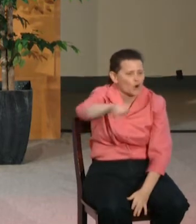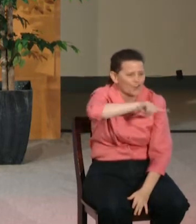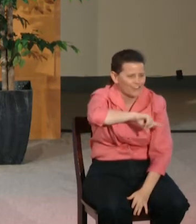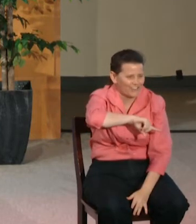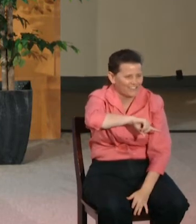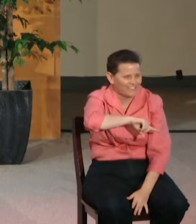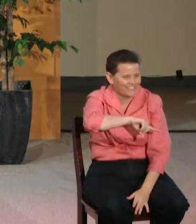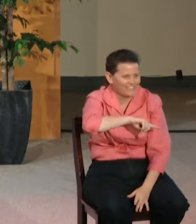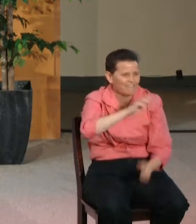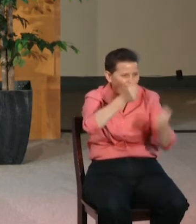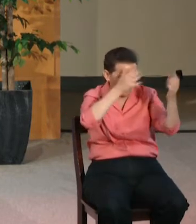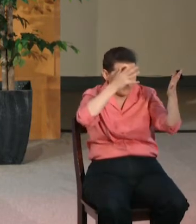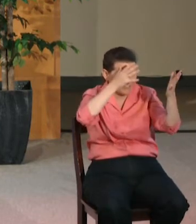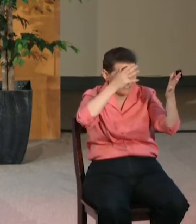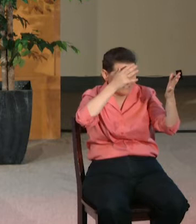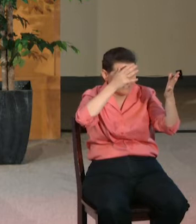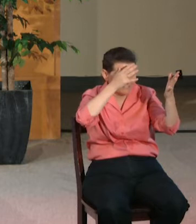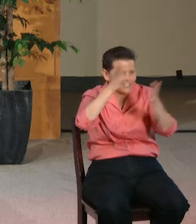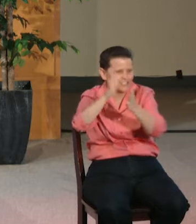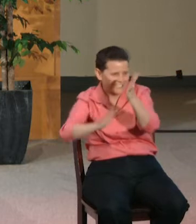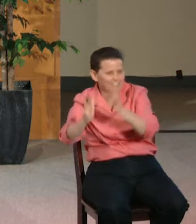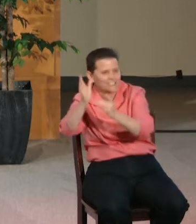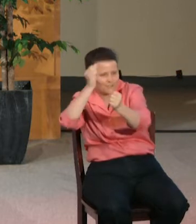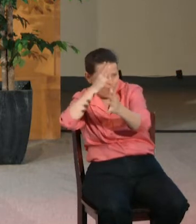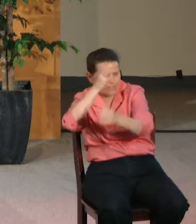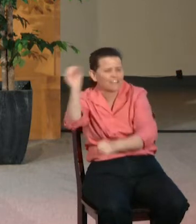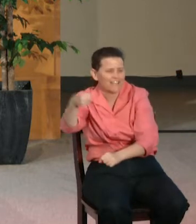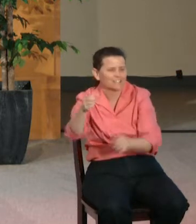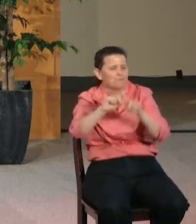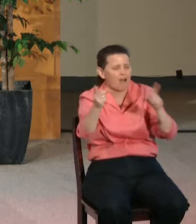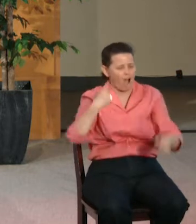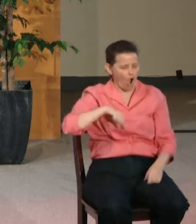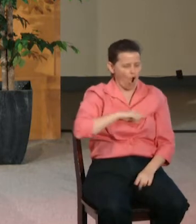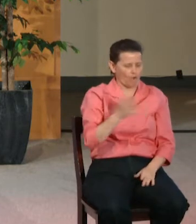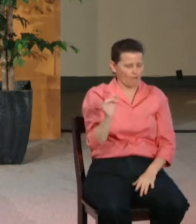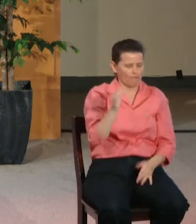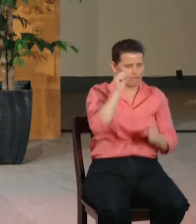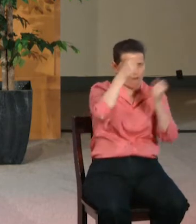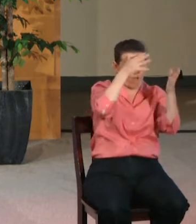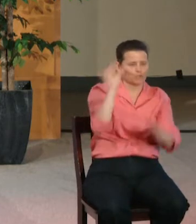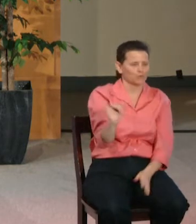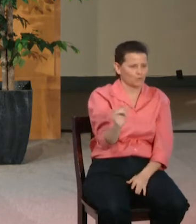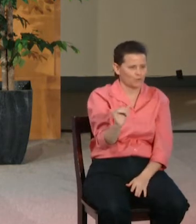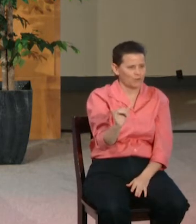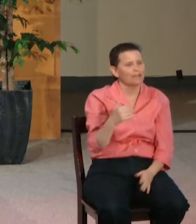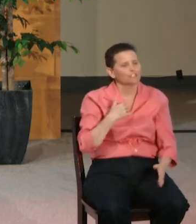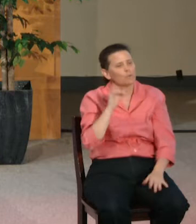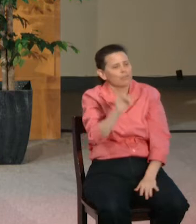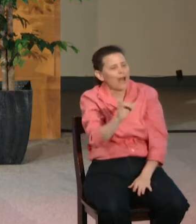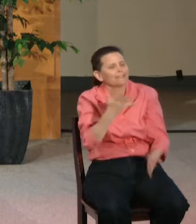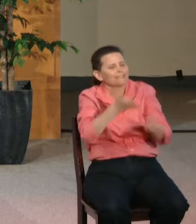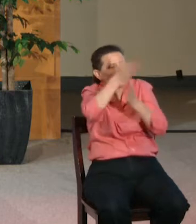to a place, regardless of the word that's being used, get to a place at the level of divine mind, at the level of divine principle,